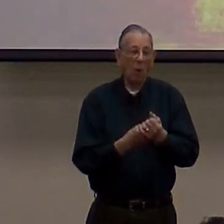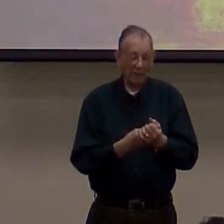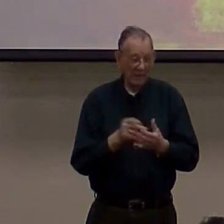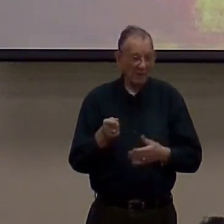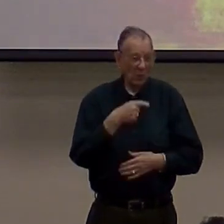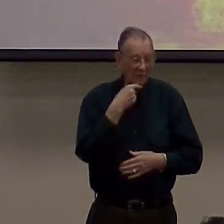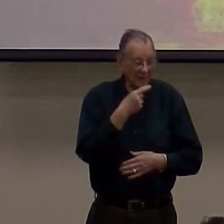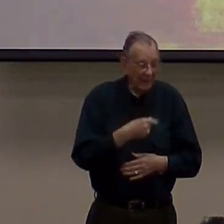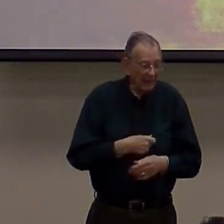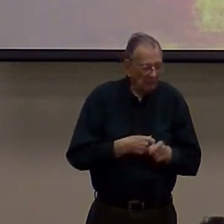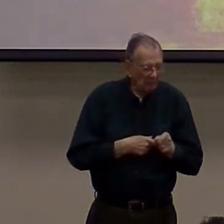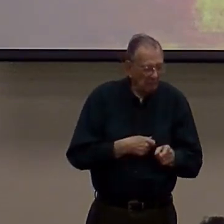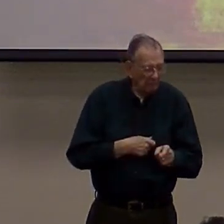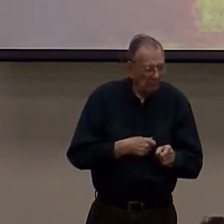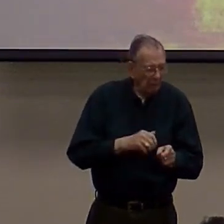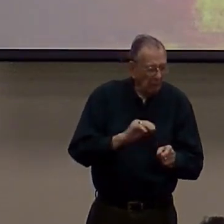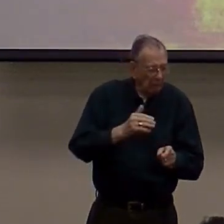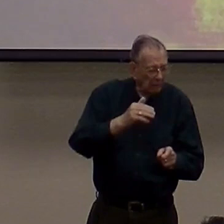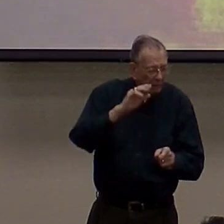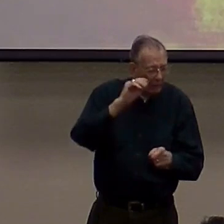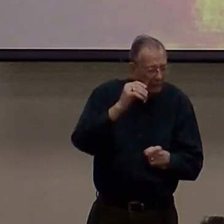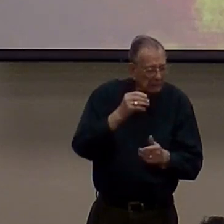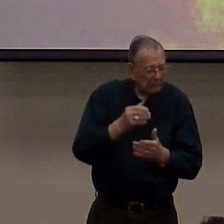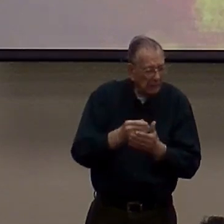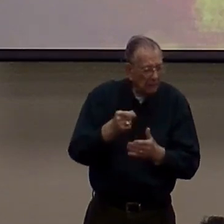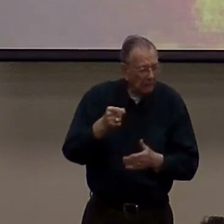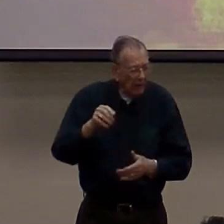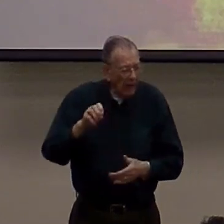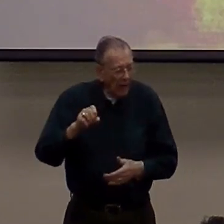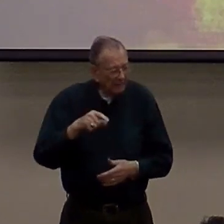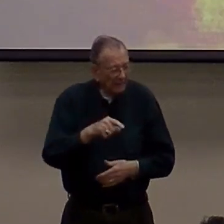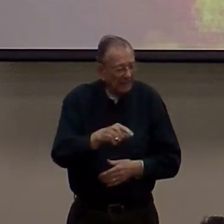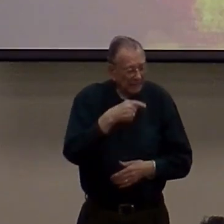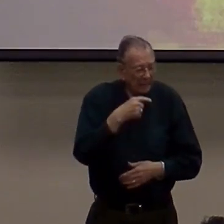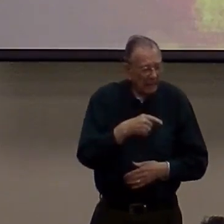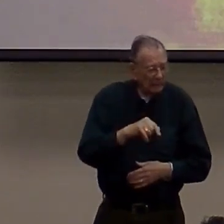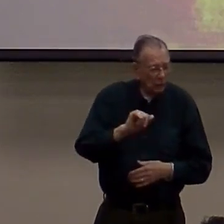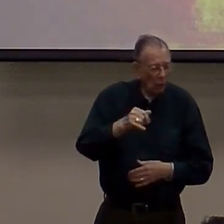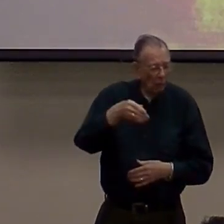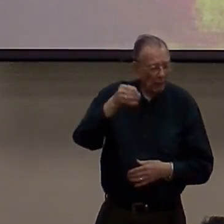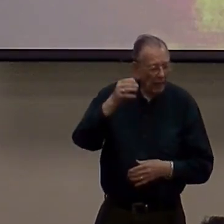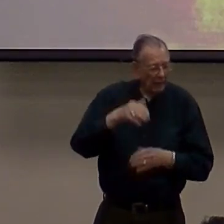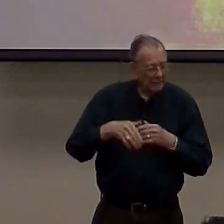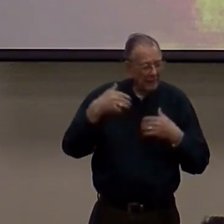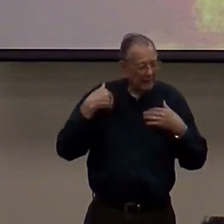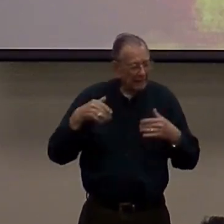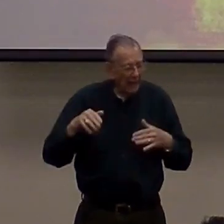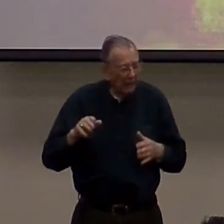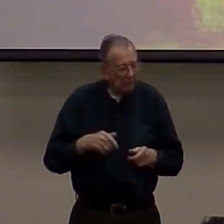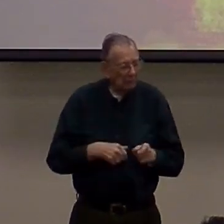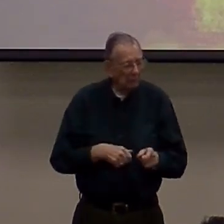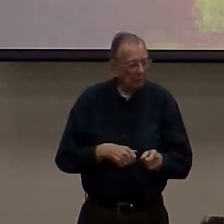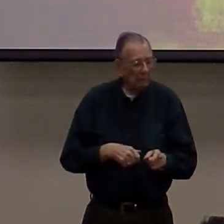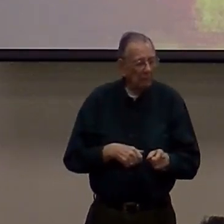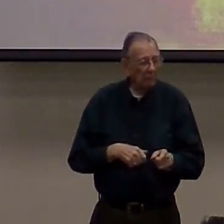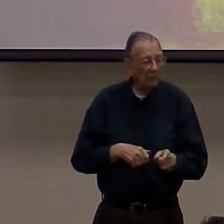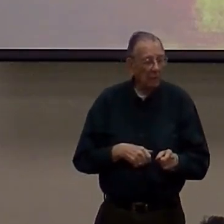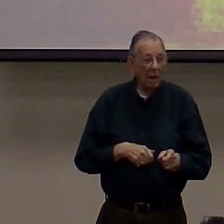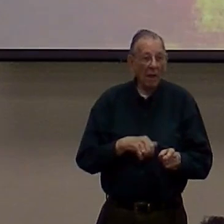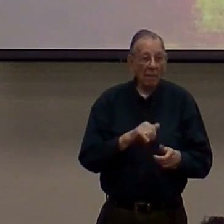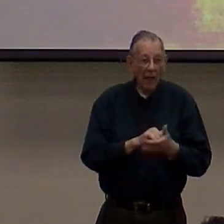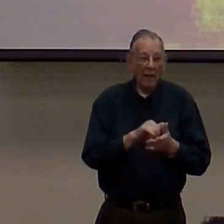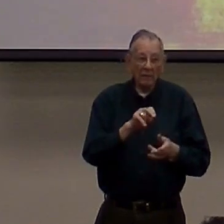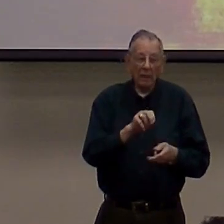the one who said, that looks like a son of the gods. He's the one who said Jehovah God has sent his angel to deliver them.